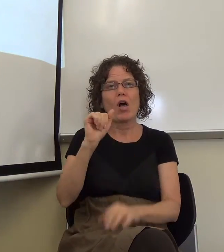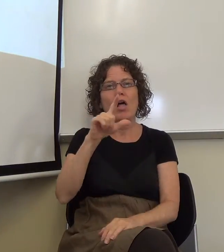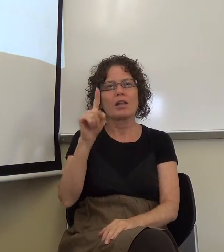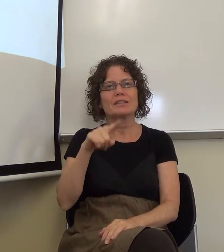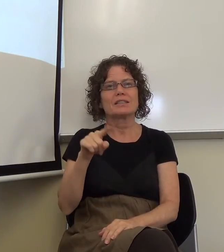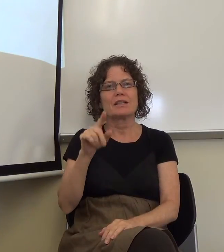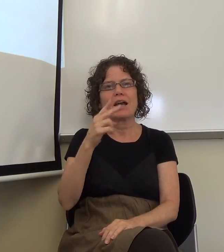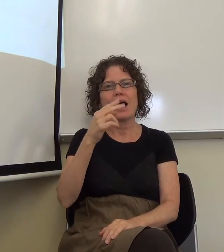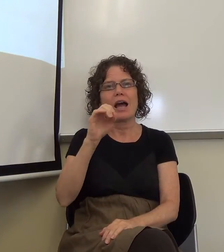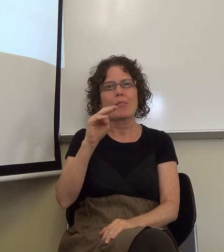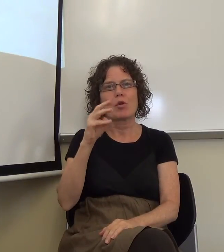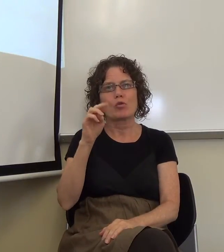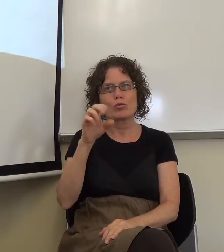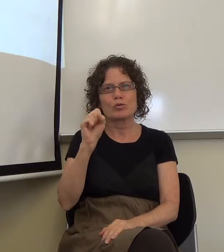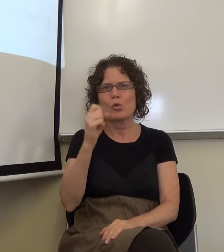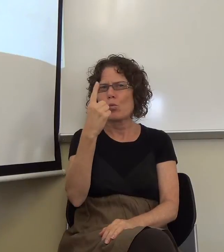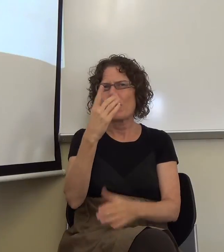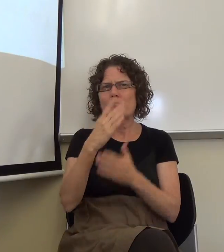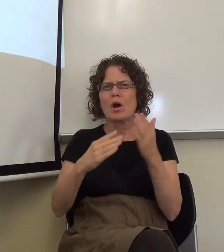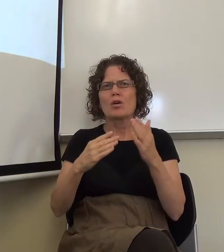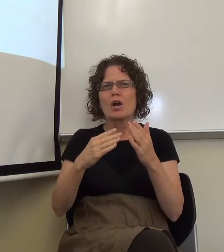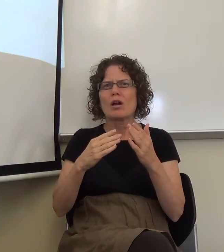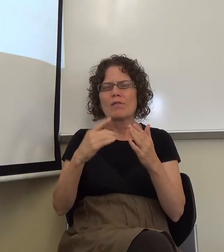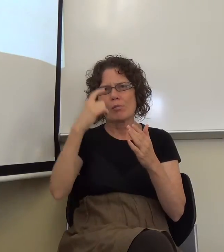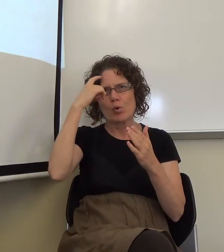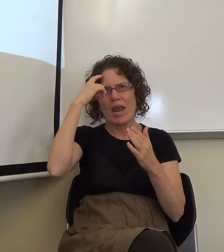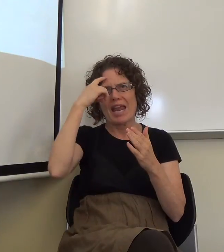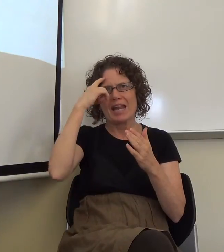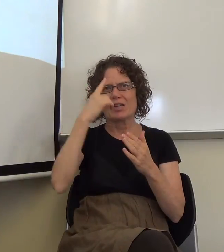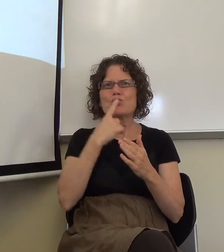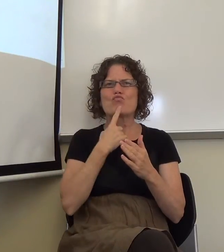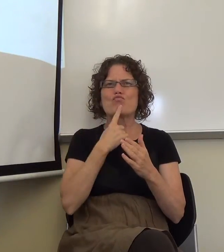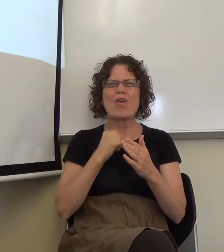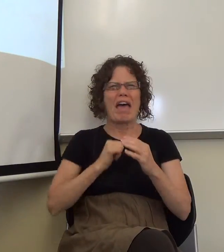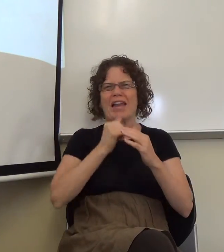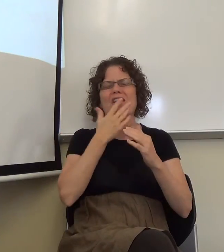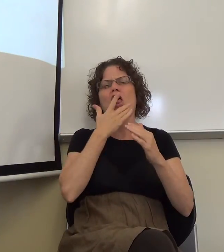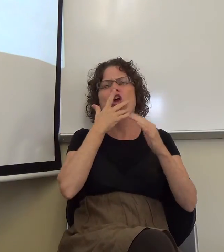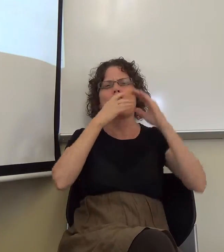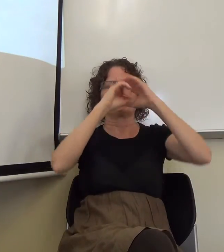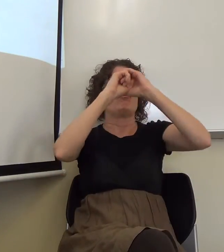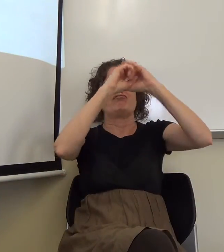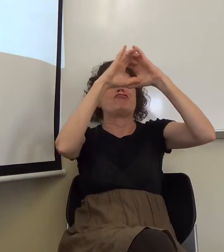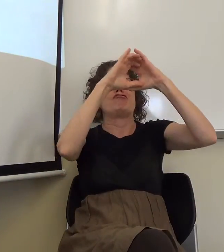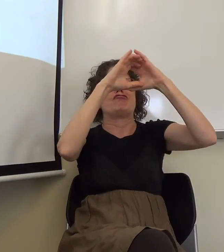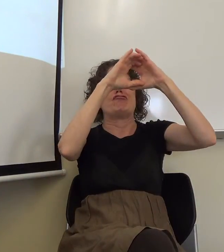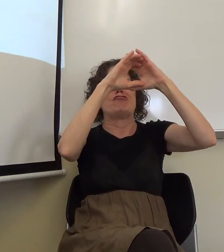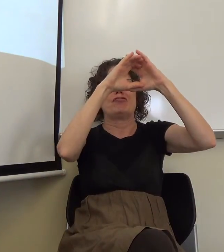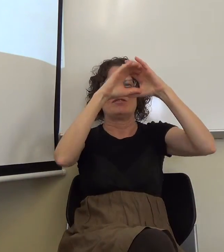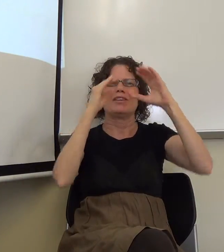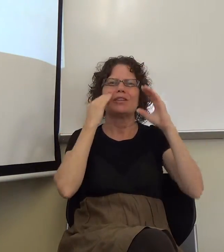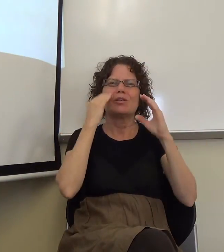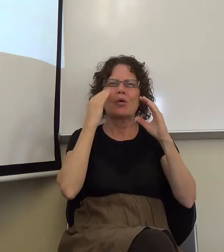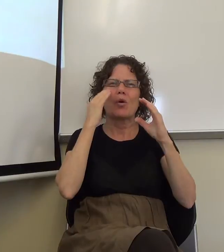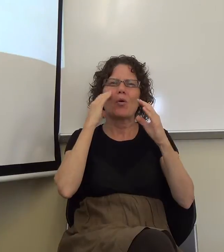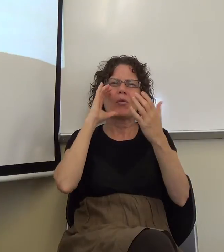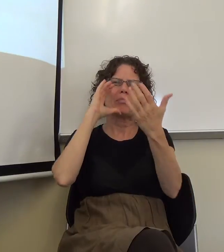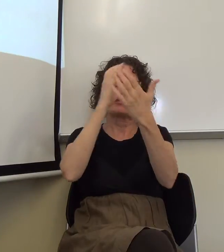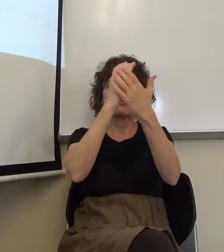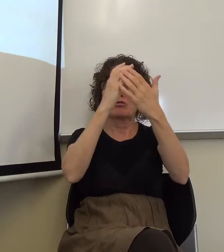really red. Have you ever seen those pictures? Like someone who's had a stroke or something, and these pieces of the brain are red, and then in a